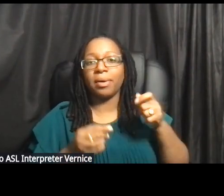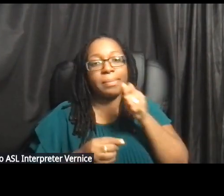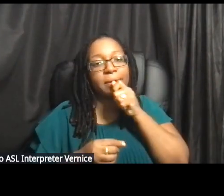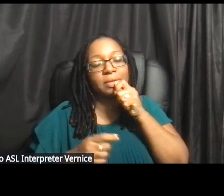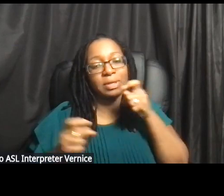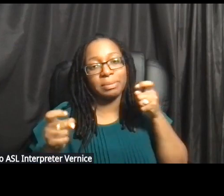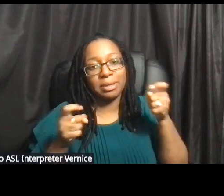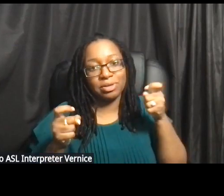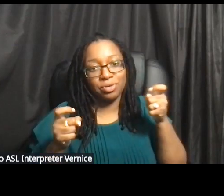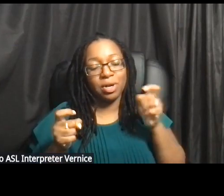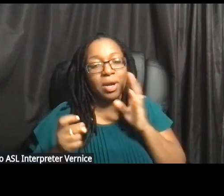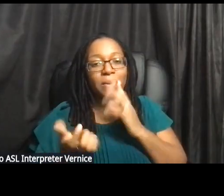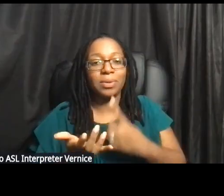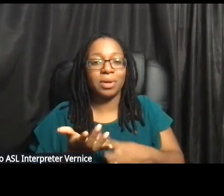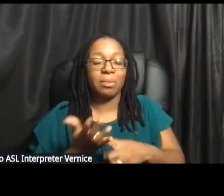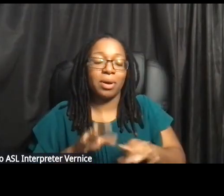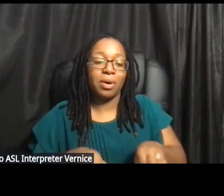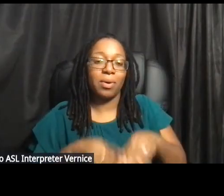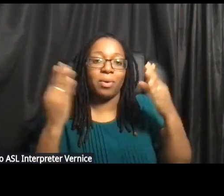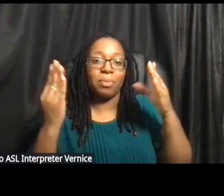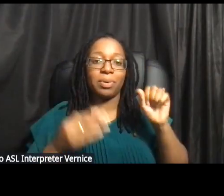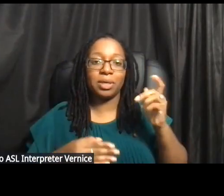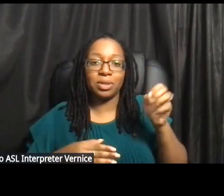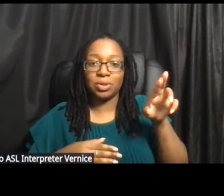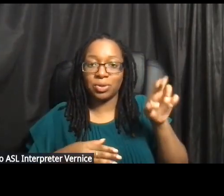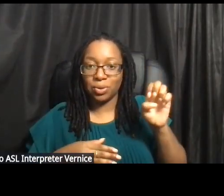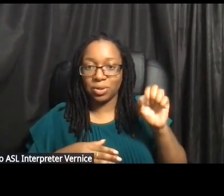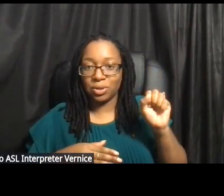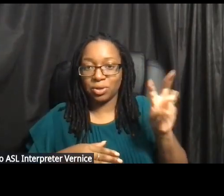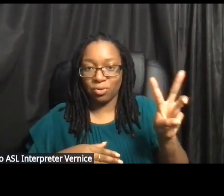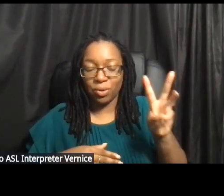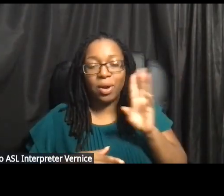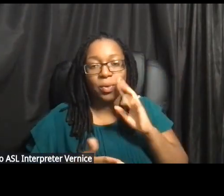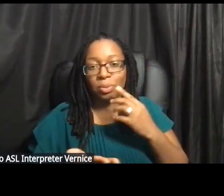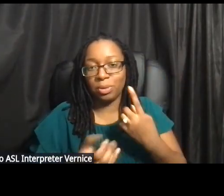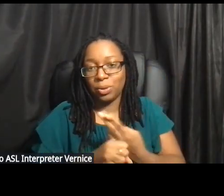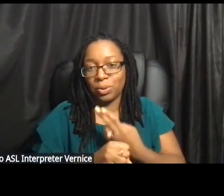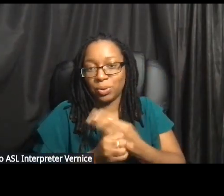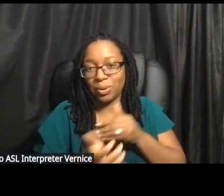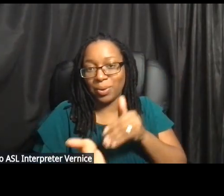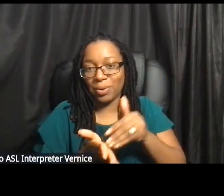source software. It's a phrase I'm going to be using a bit.